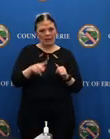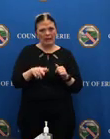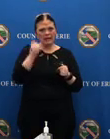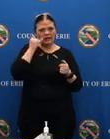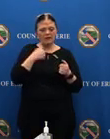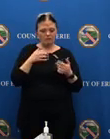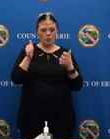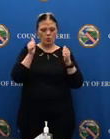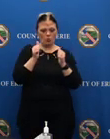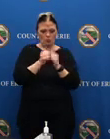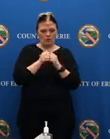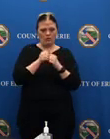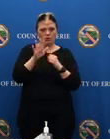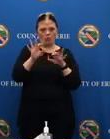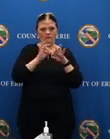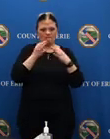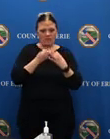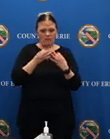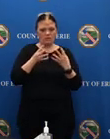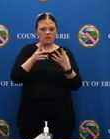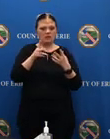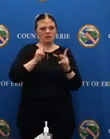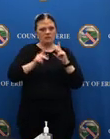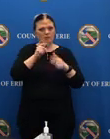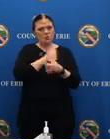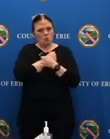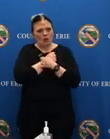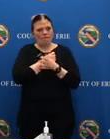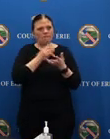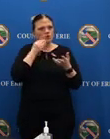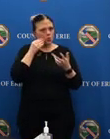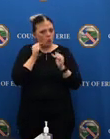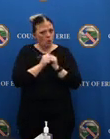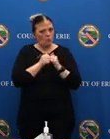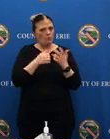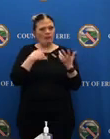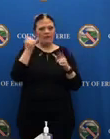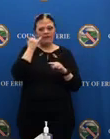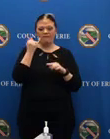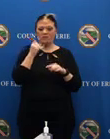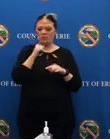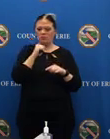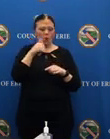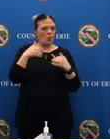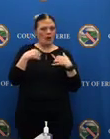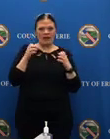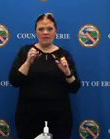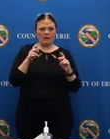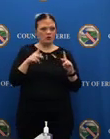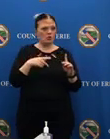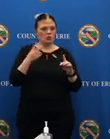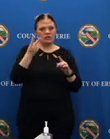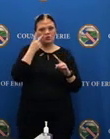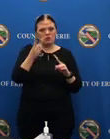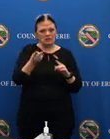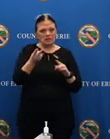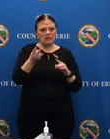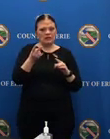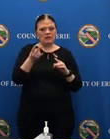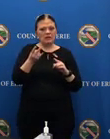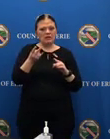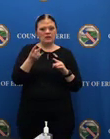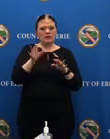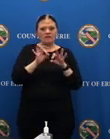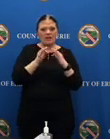you love and you're home with. If you can't have an opportunity to go see the loved ones that you have because they're